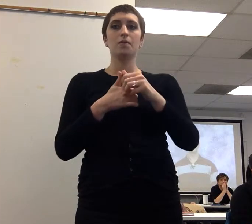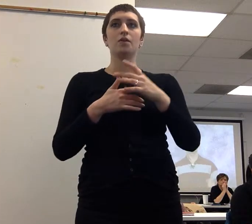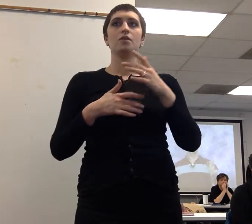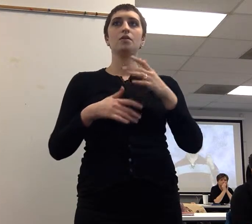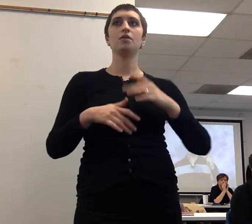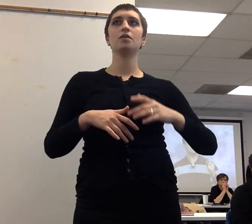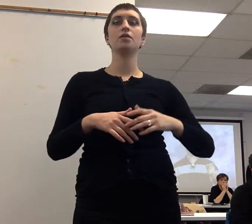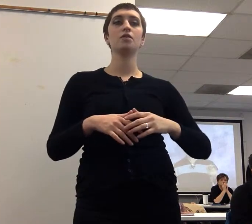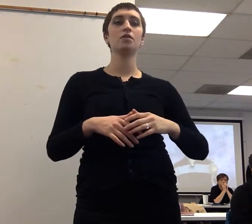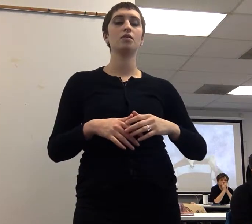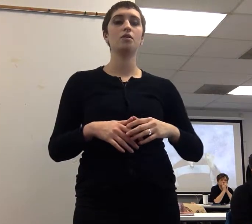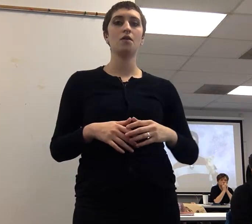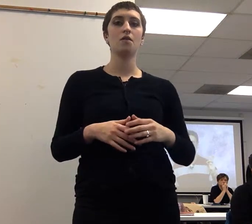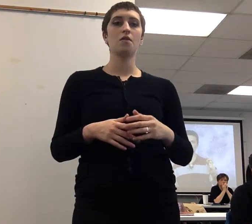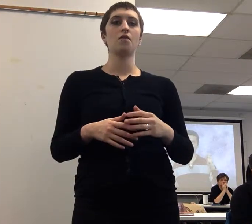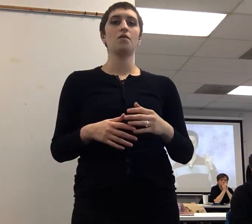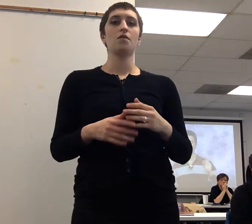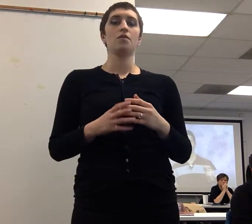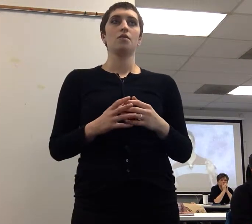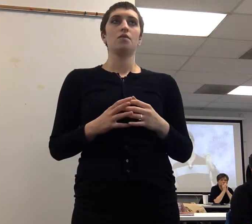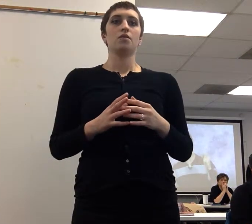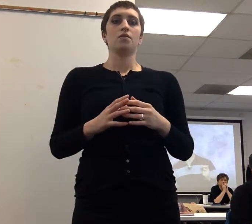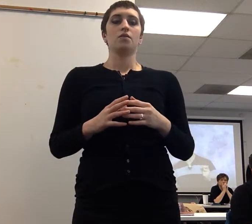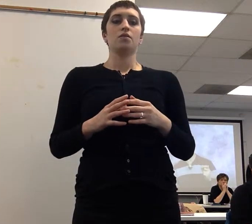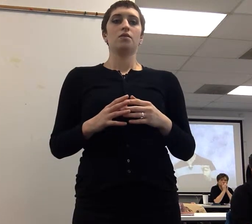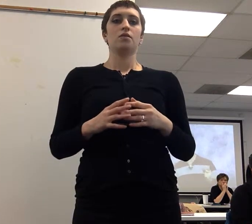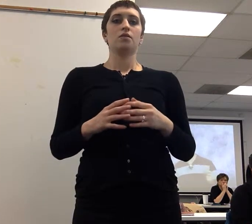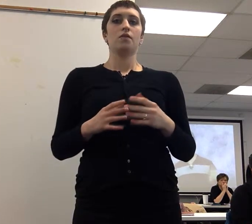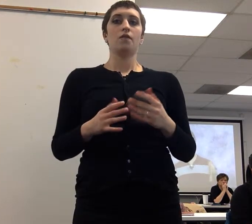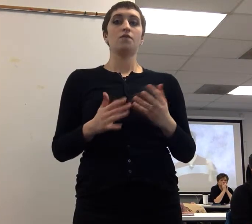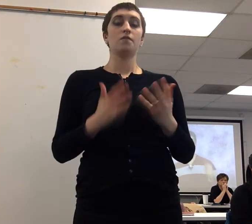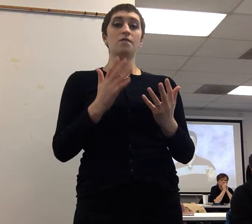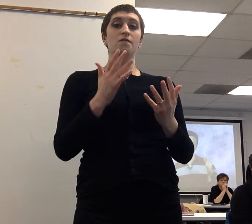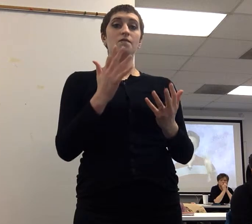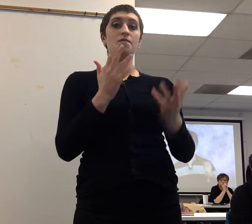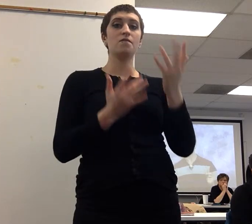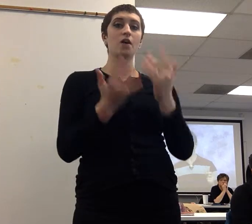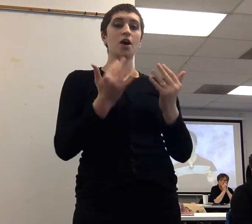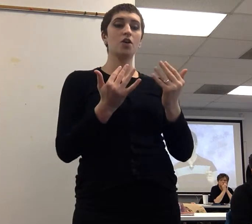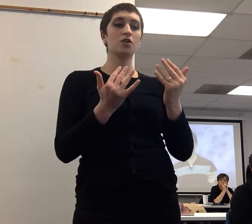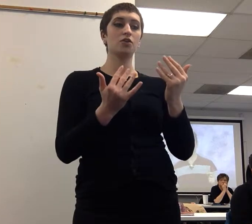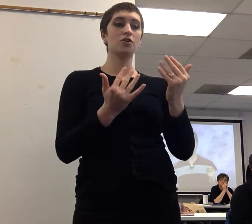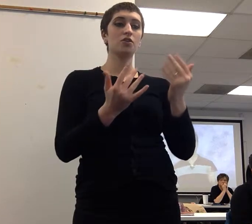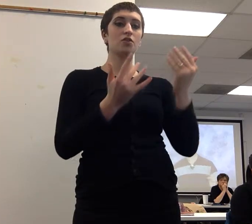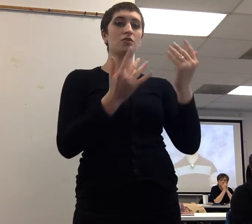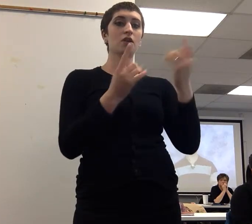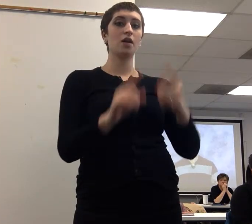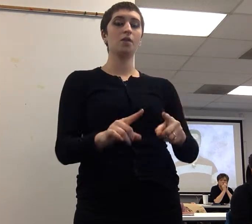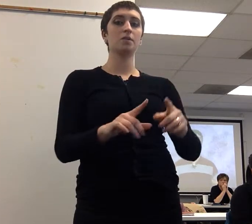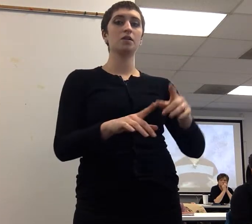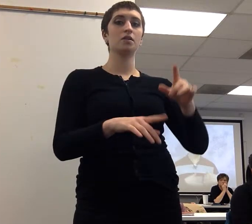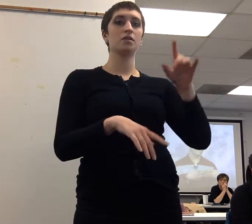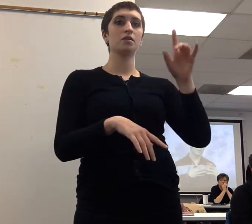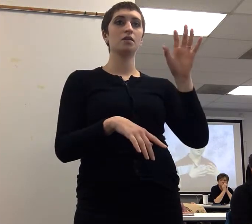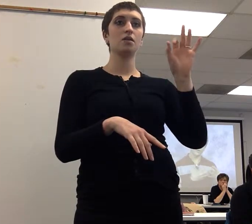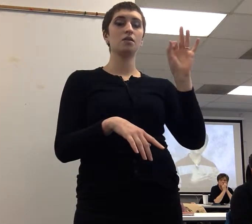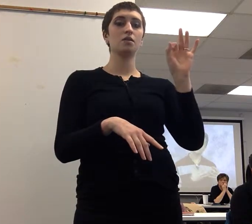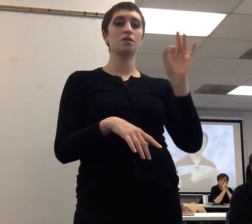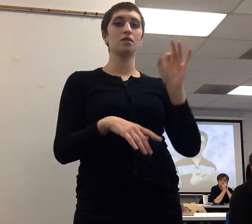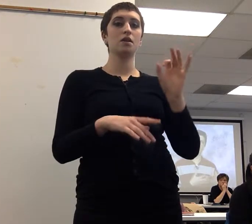1911 ended up with 150 women jumping to their deaths because